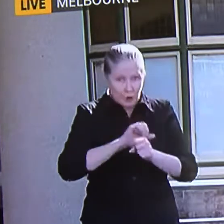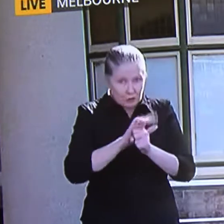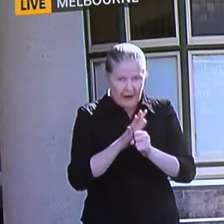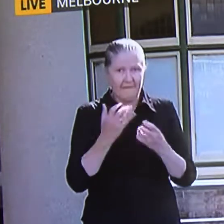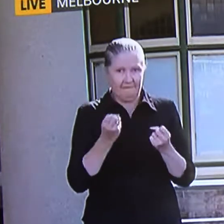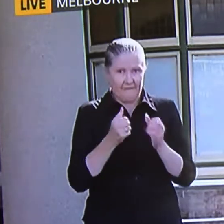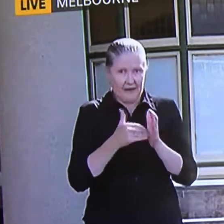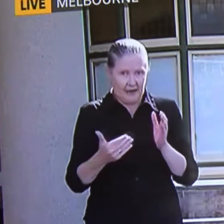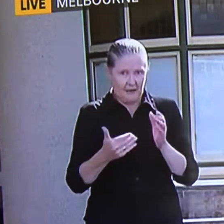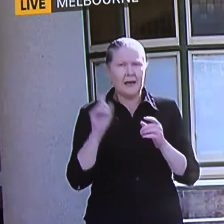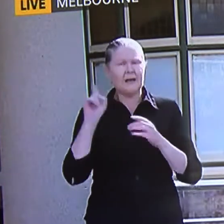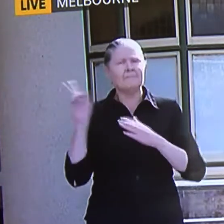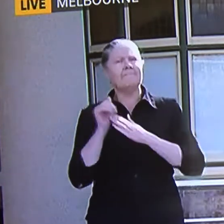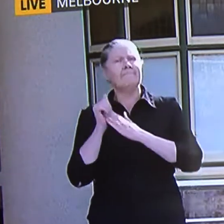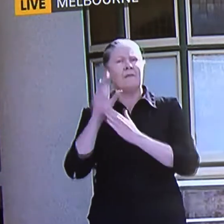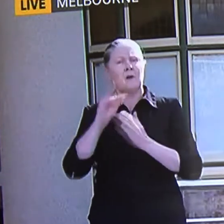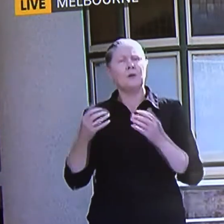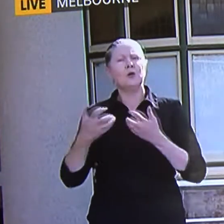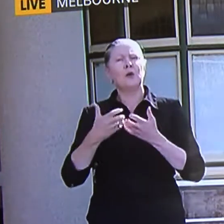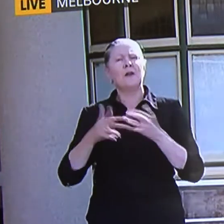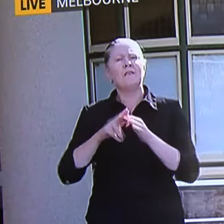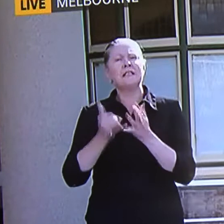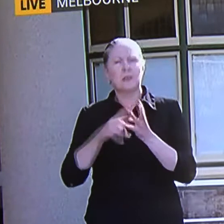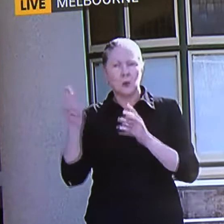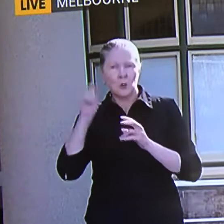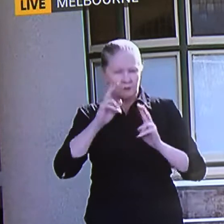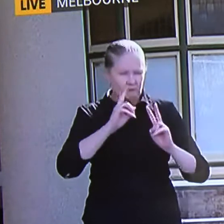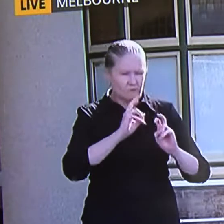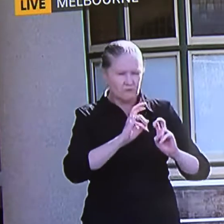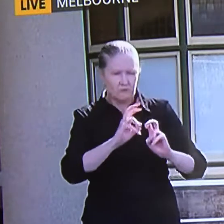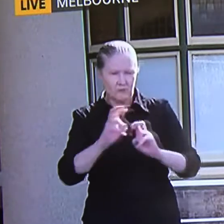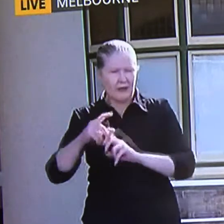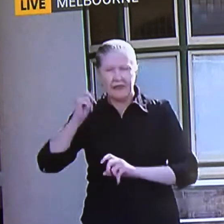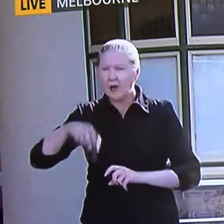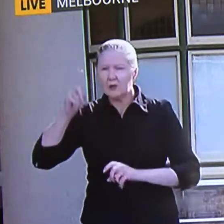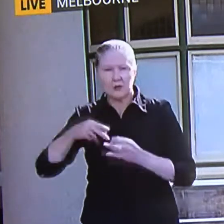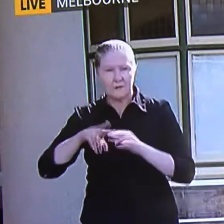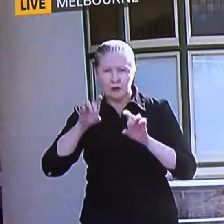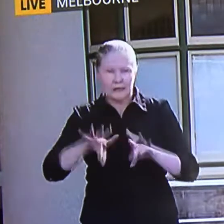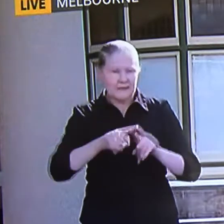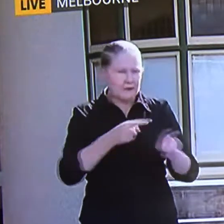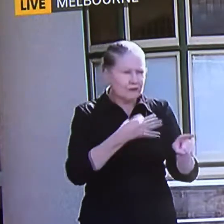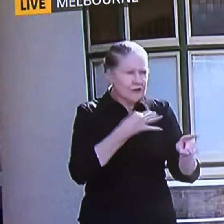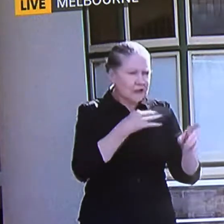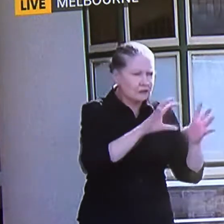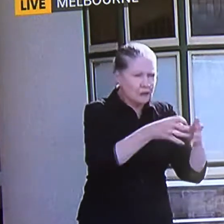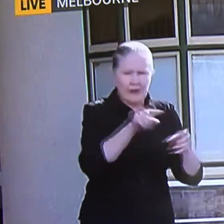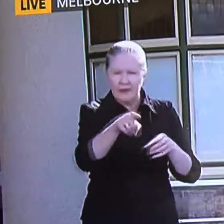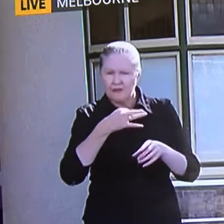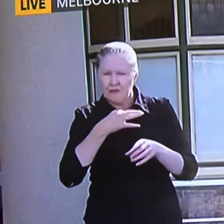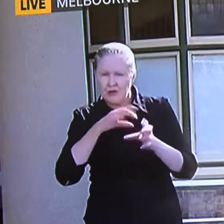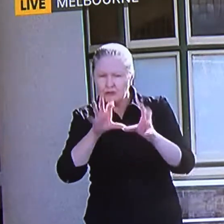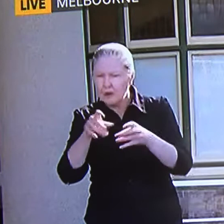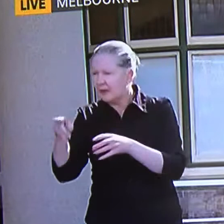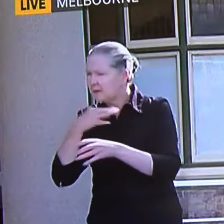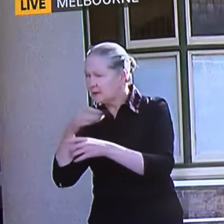by Christine McCartney from the University of Sydney, will analyse thousands of Australians from different risk groups to understand how